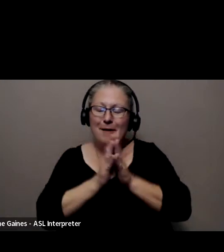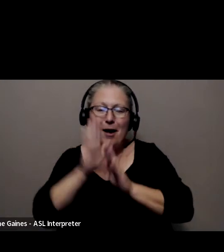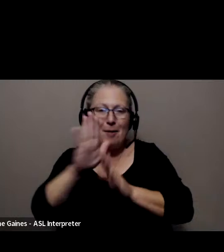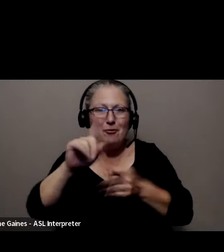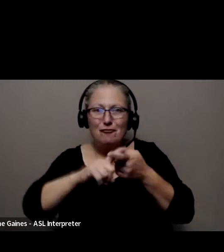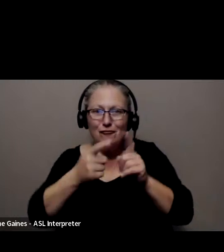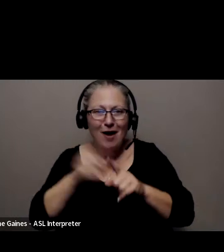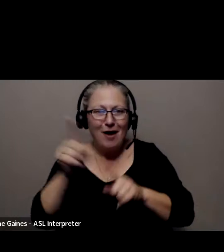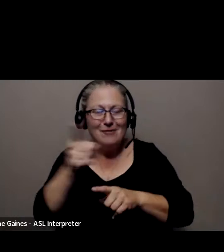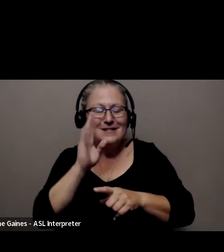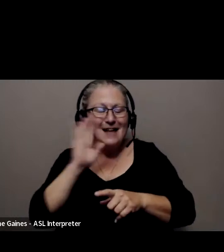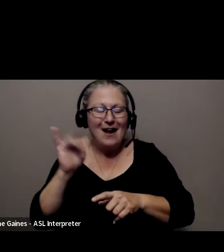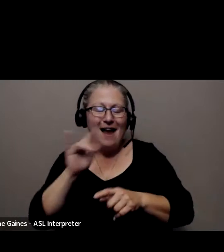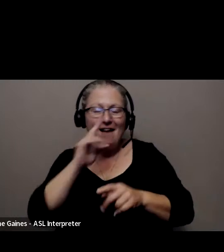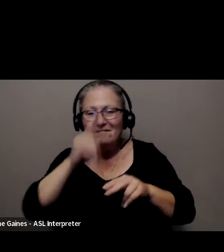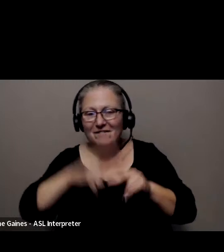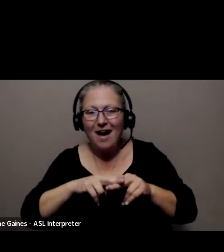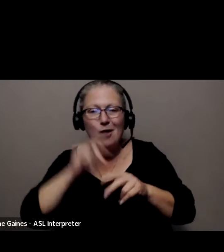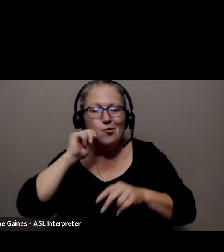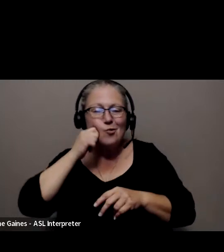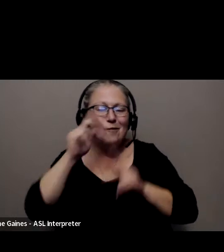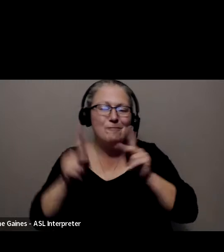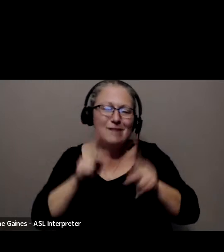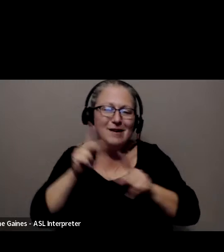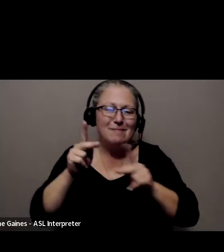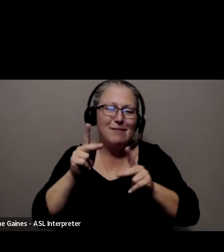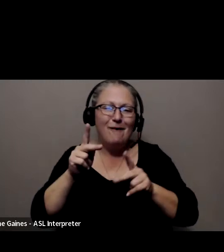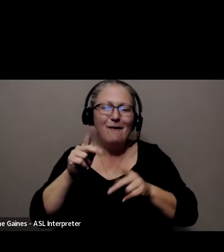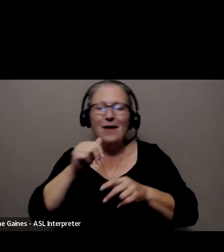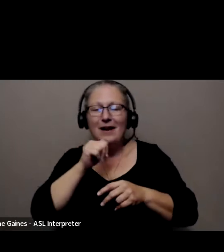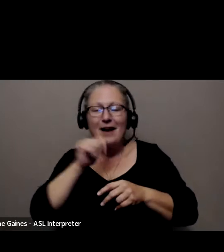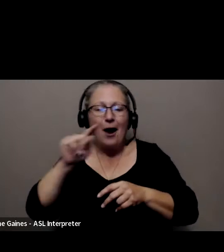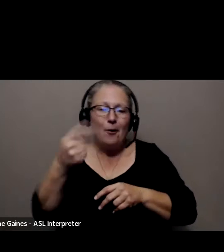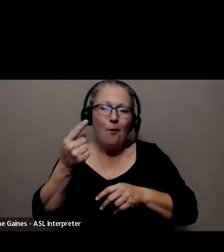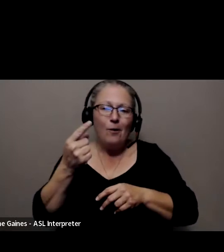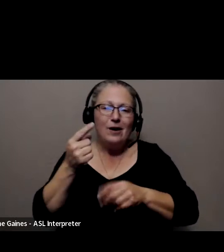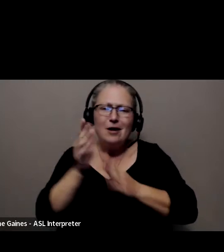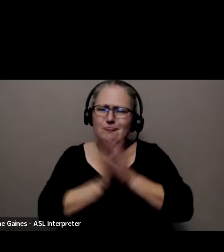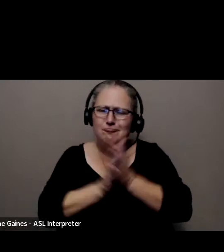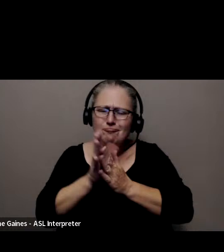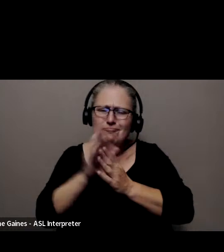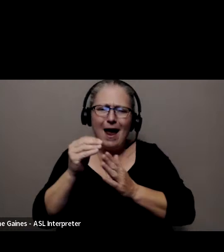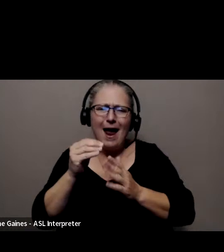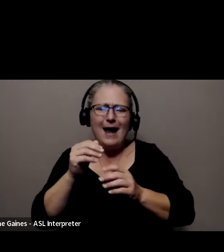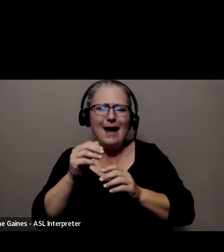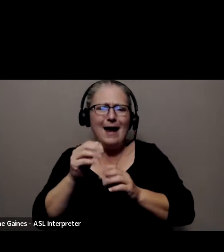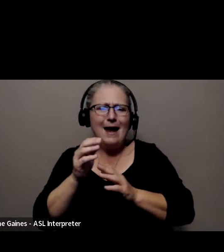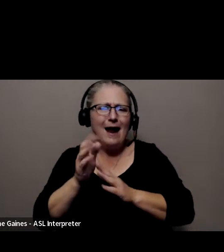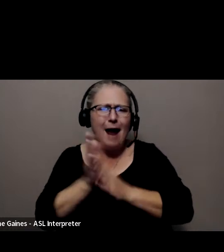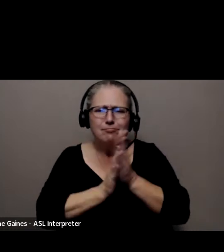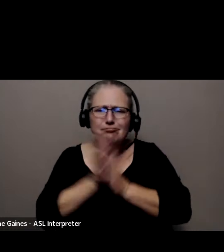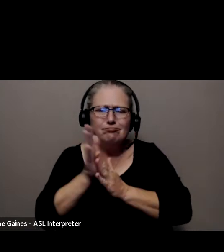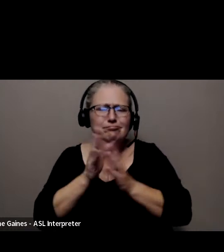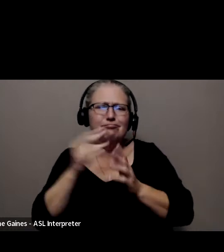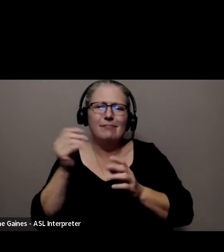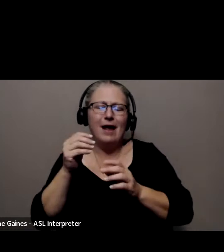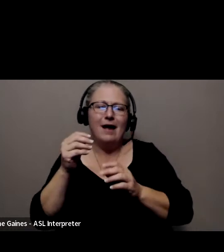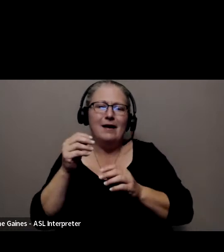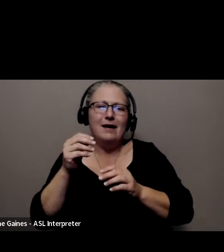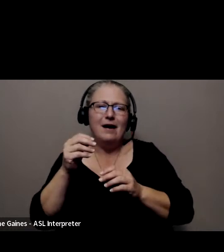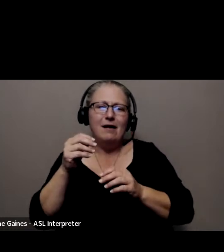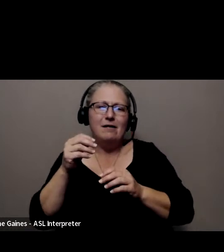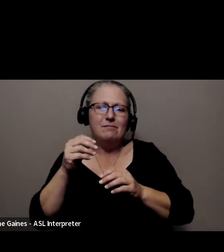like really fun, cool people, aside from just being really driven and ambitious and hardworking.